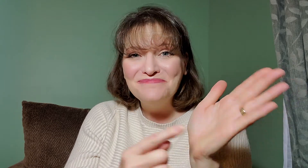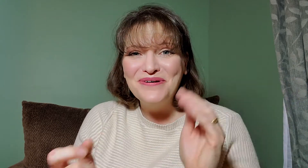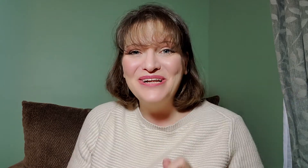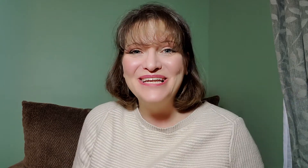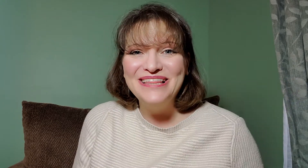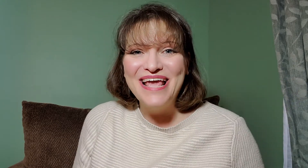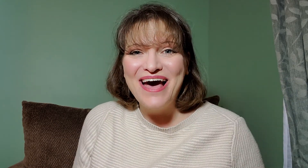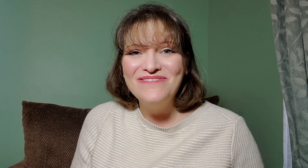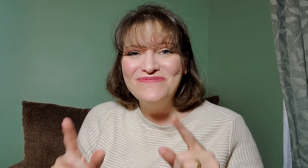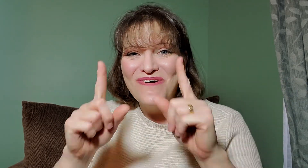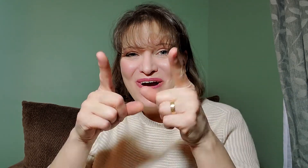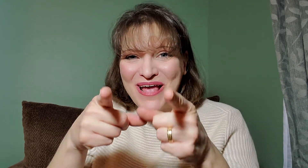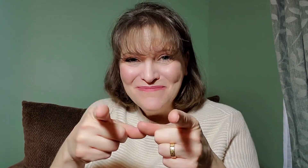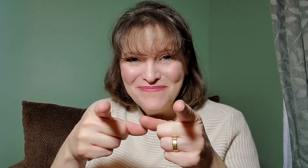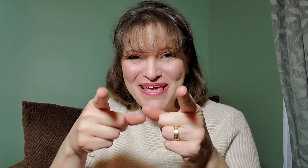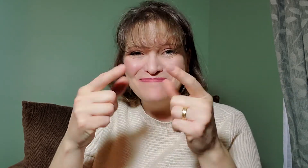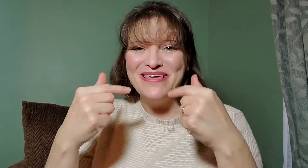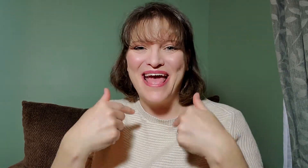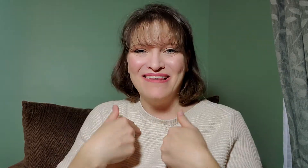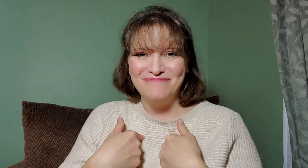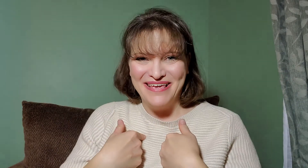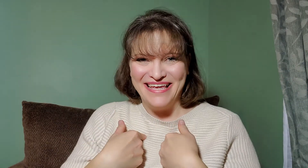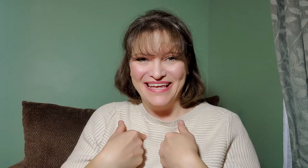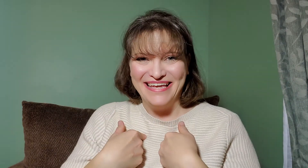put it in the oven for Baby and me.